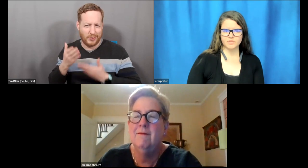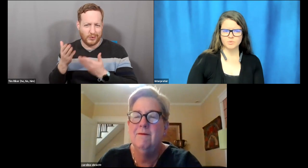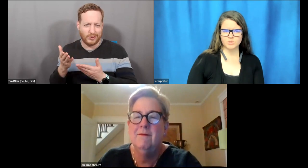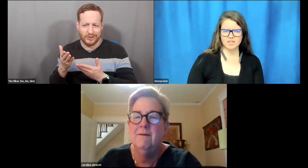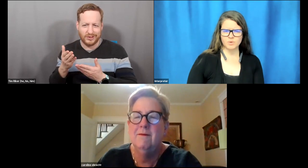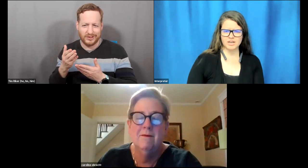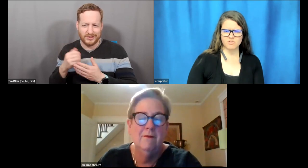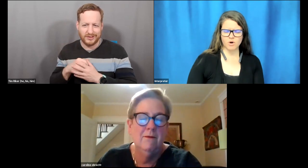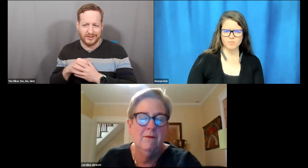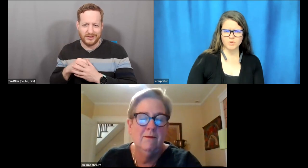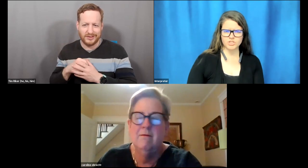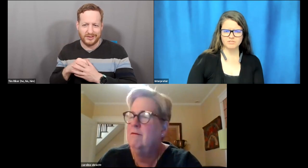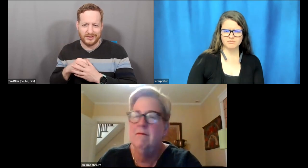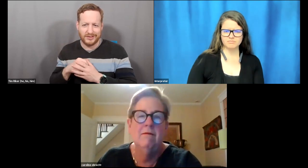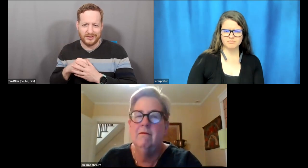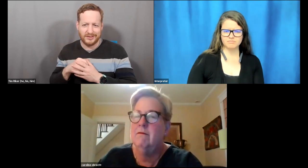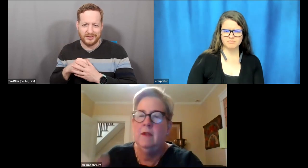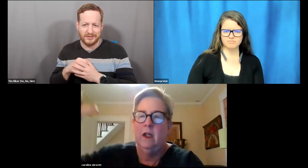Do you think we need a formal motion?